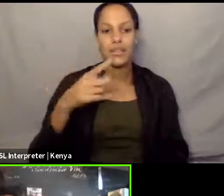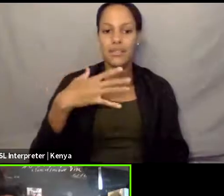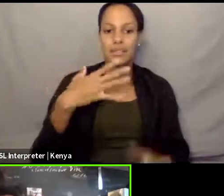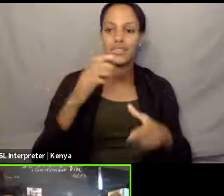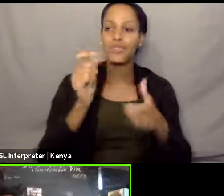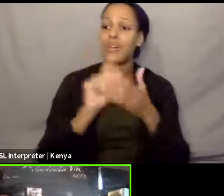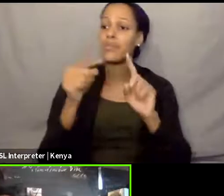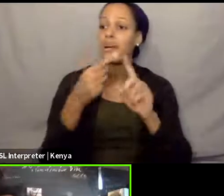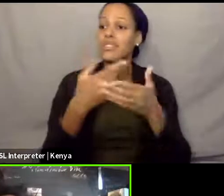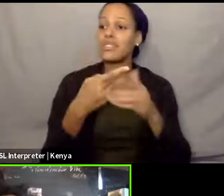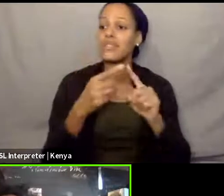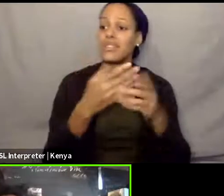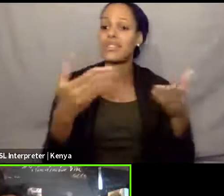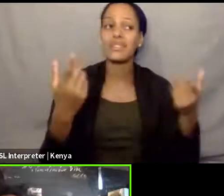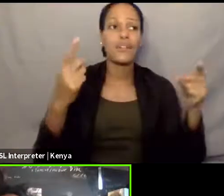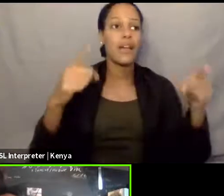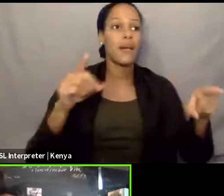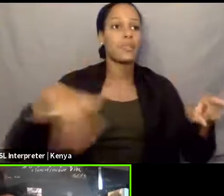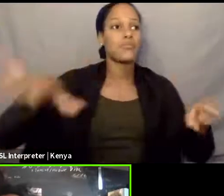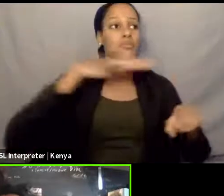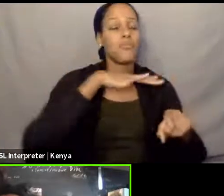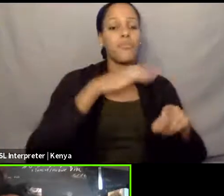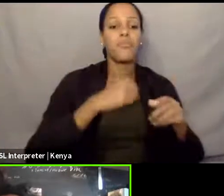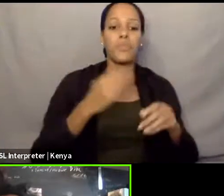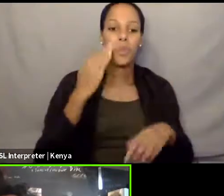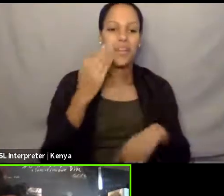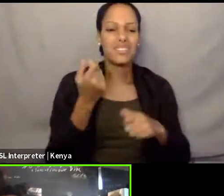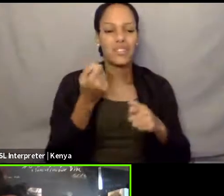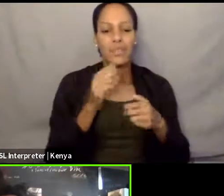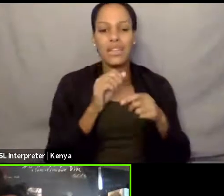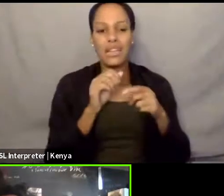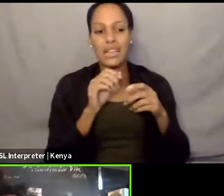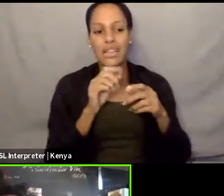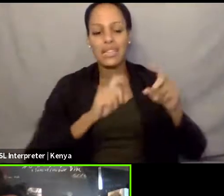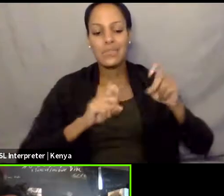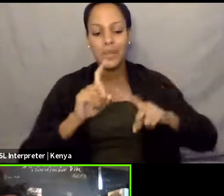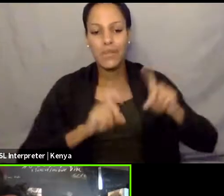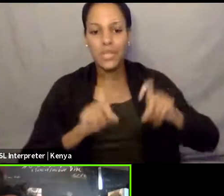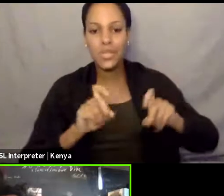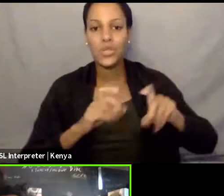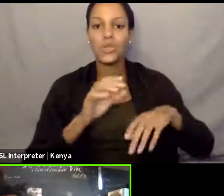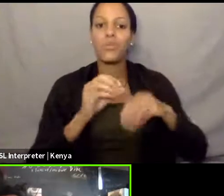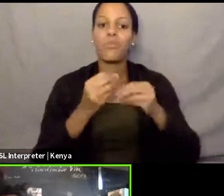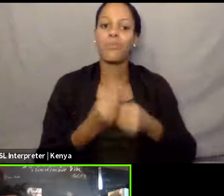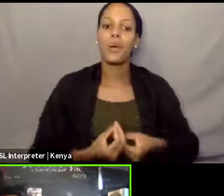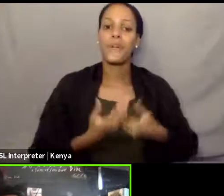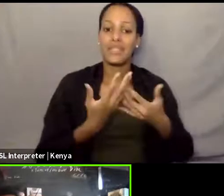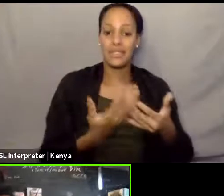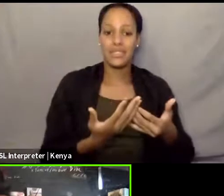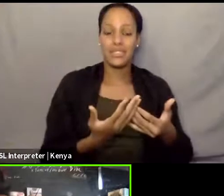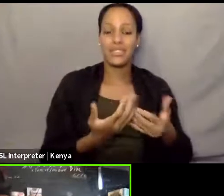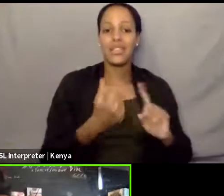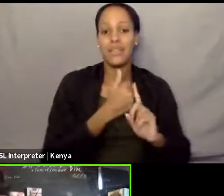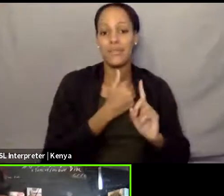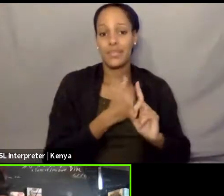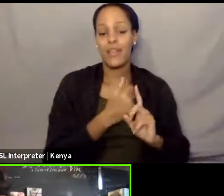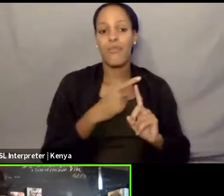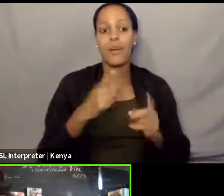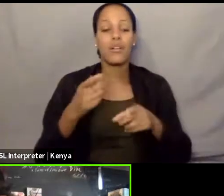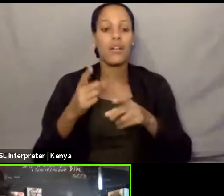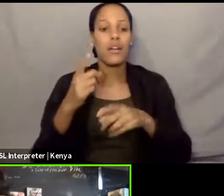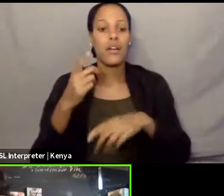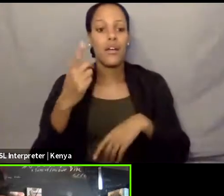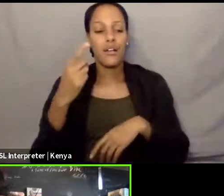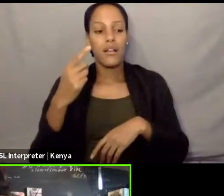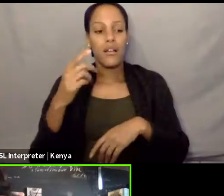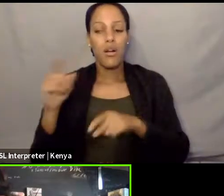Ann Waldman. It's a kind of experimental poetic project, I think. But then like one of the essayists